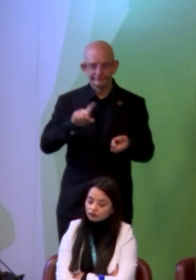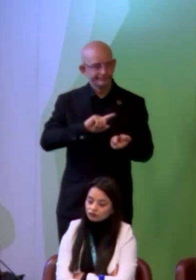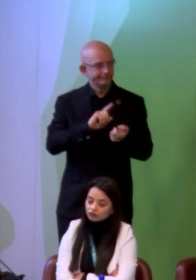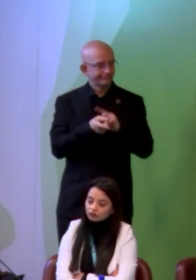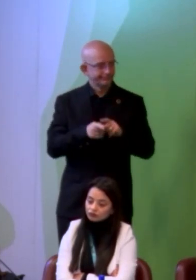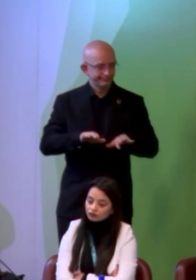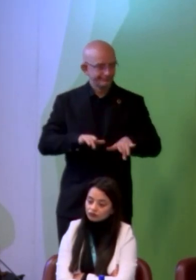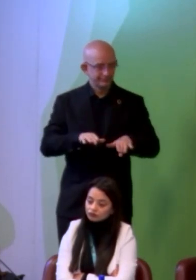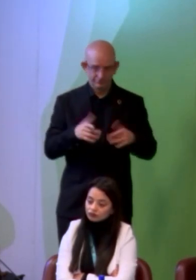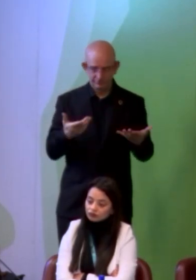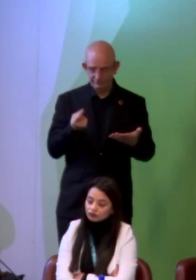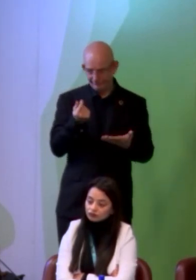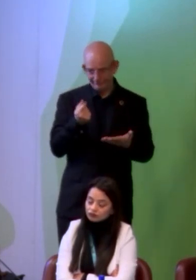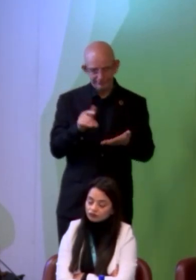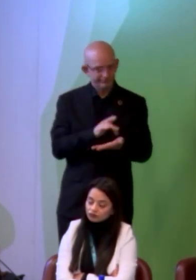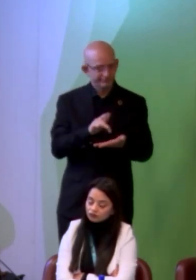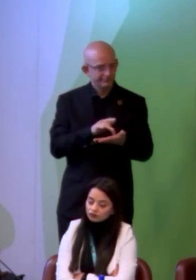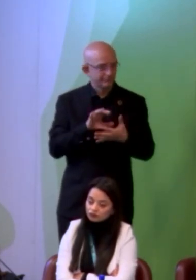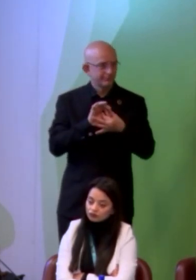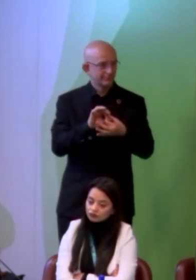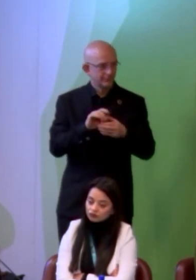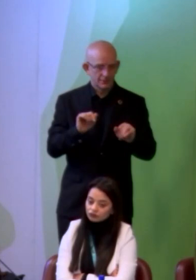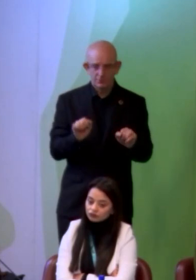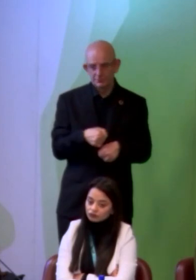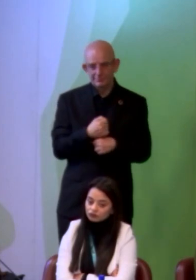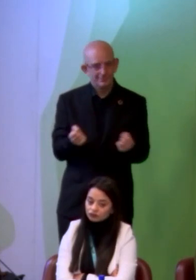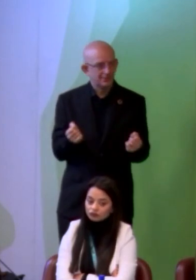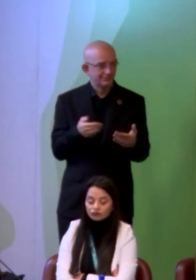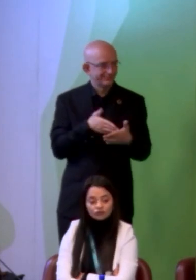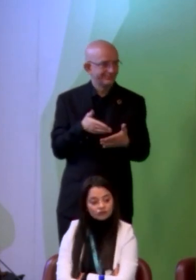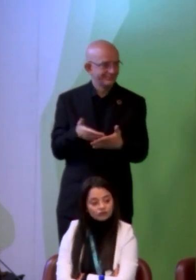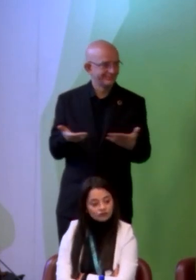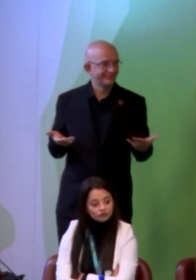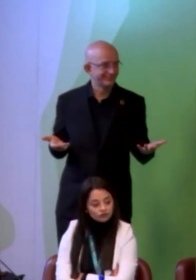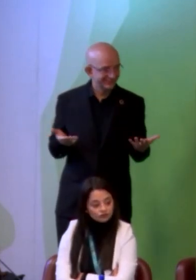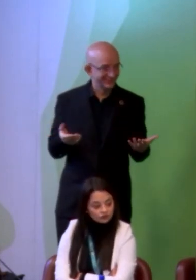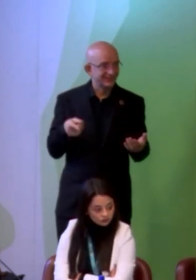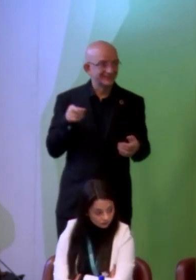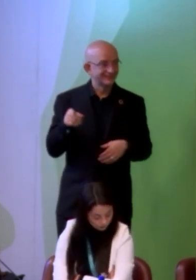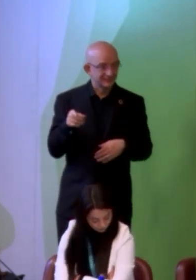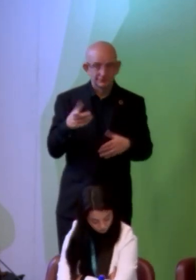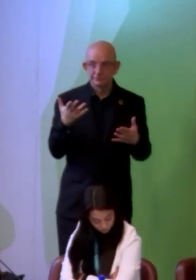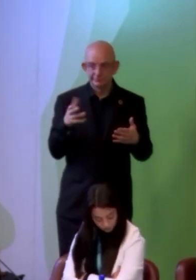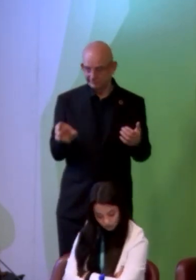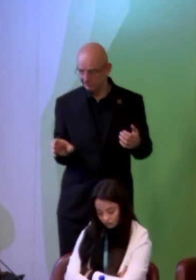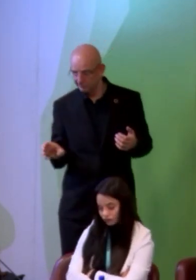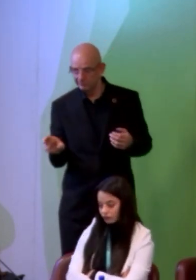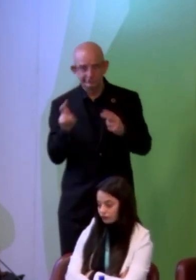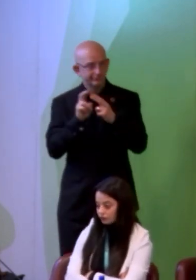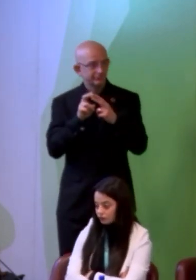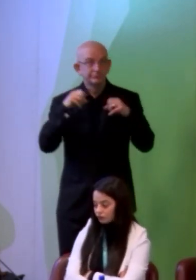devices. In addition, the continued cut power of power and electricity made remote learning even more